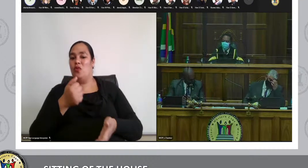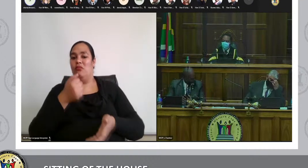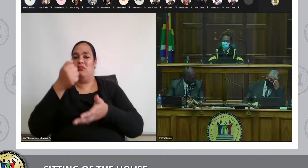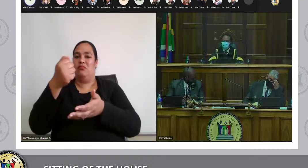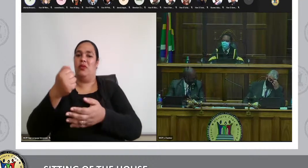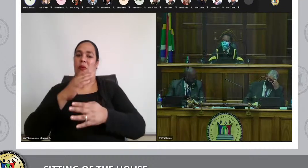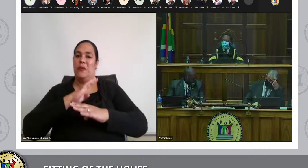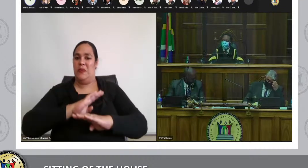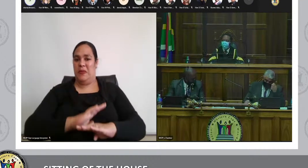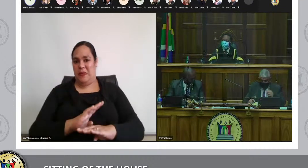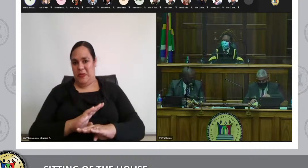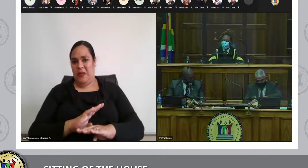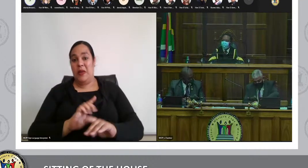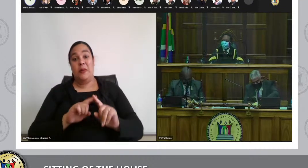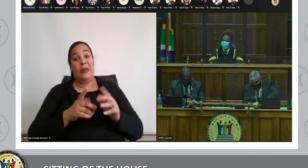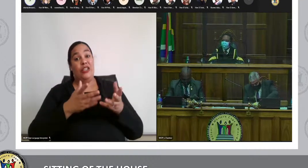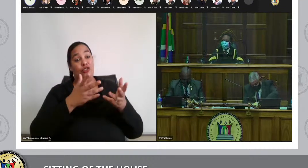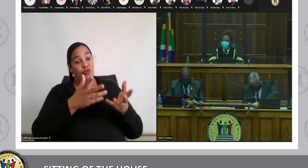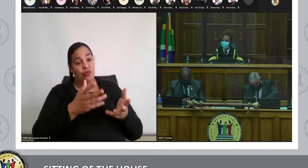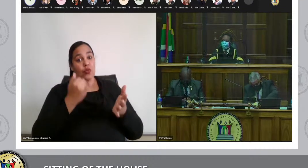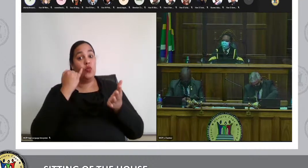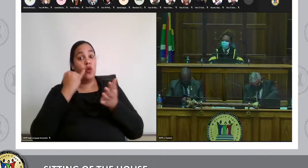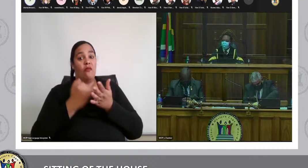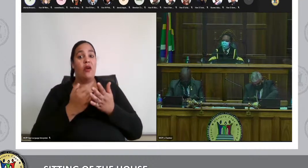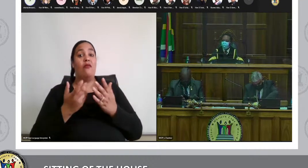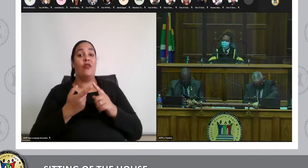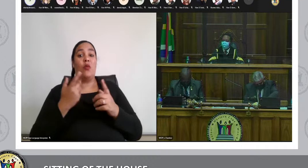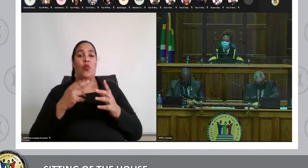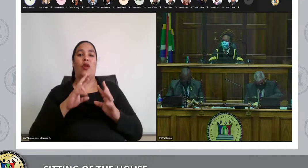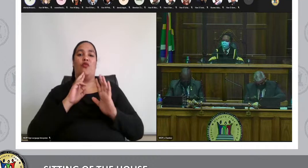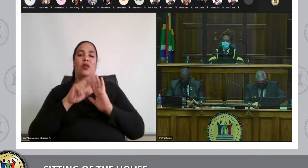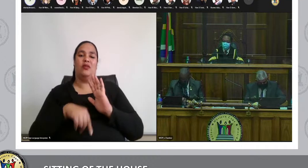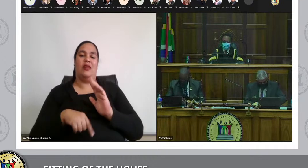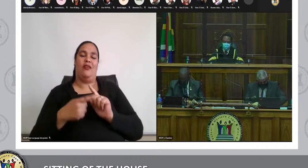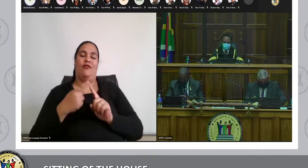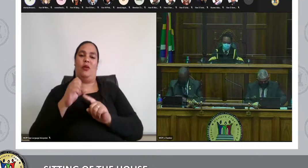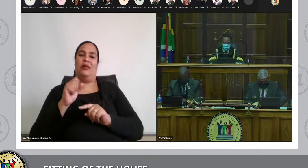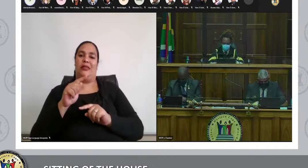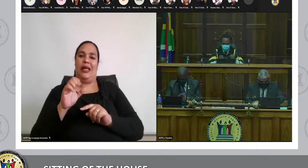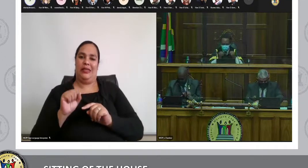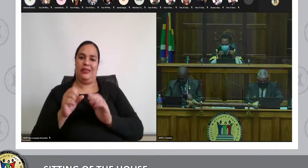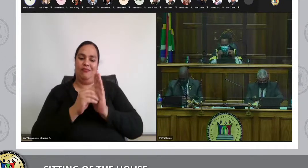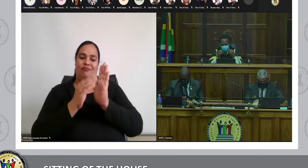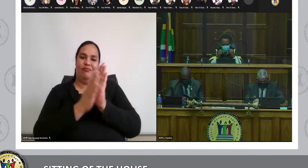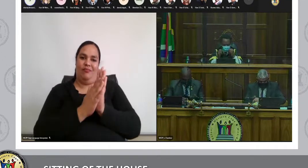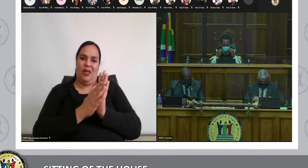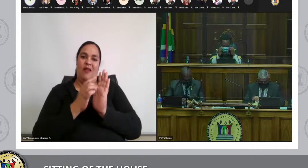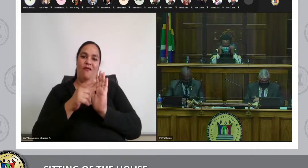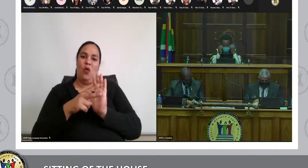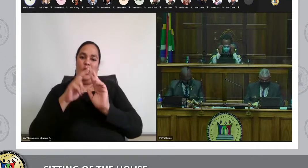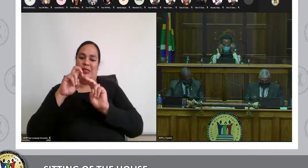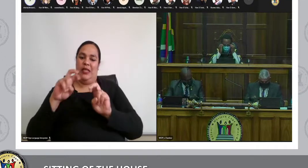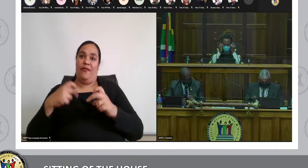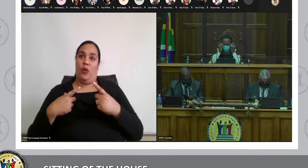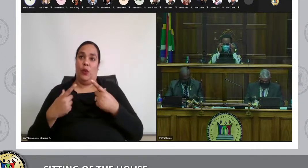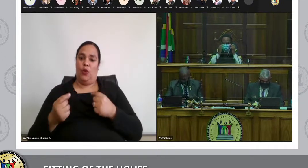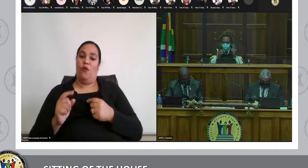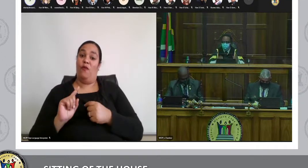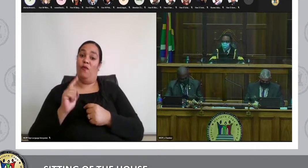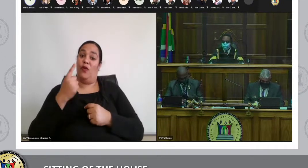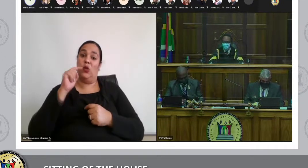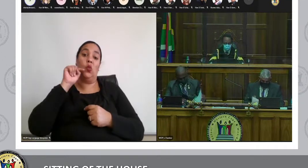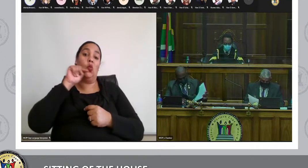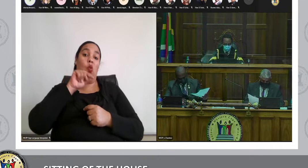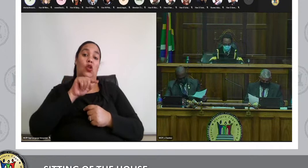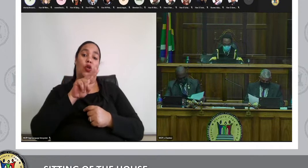relief. This is confirmed by the Stats SA recently published quarterly labour force survey for the first quarter